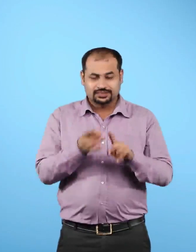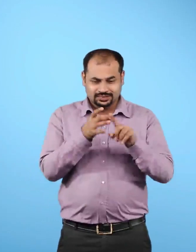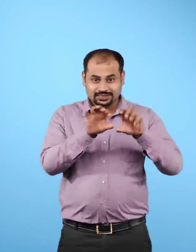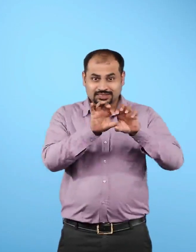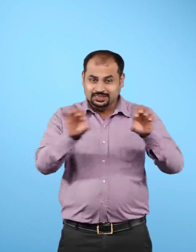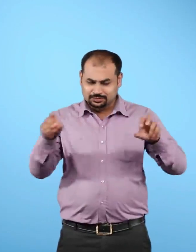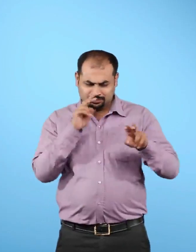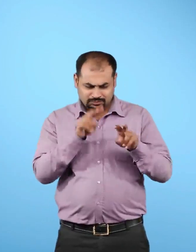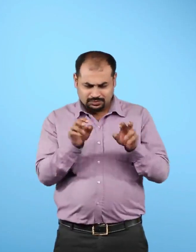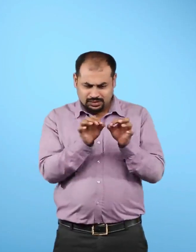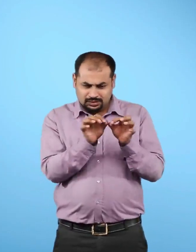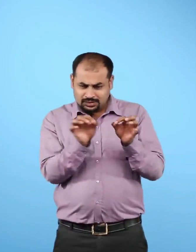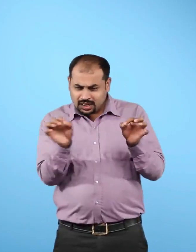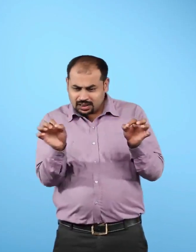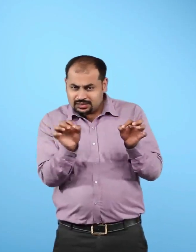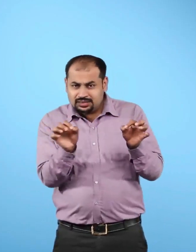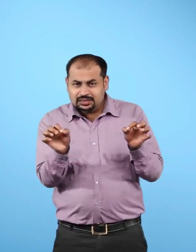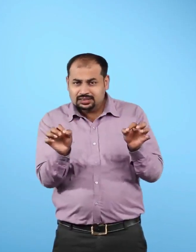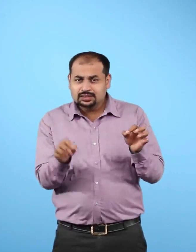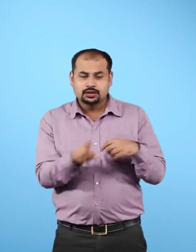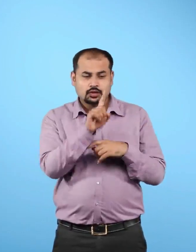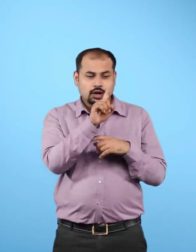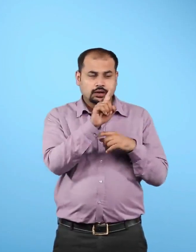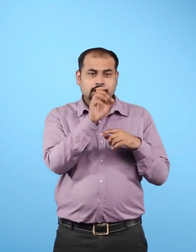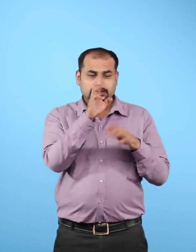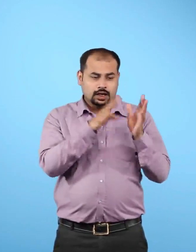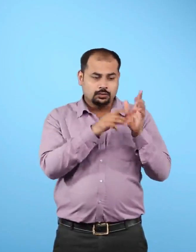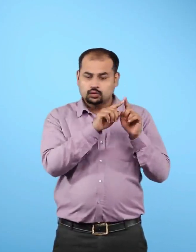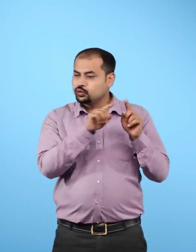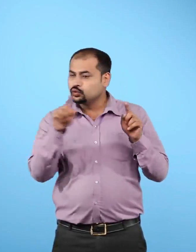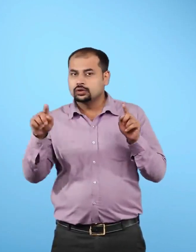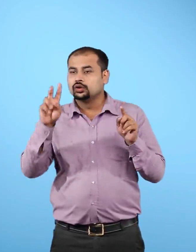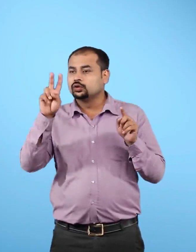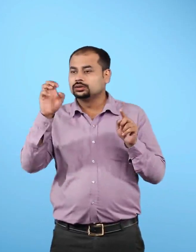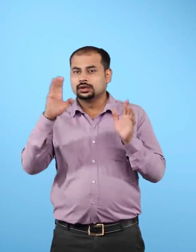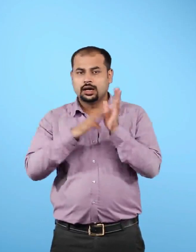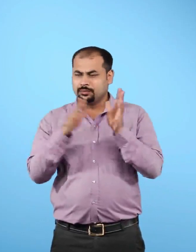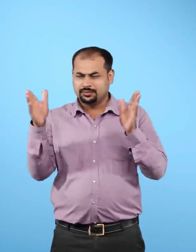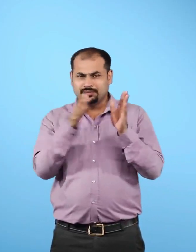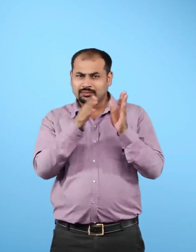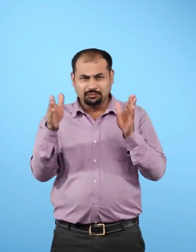Rods of length between 1 centimeter and 2 centimeters, blue.